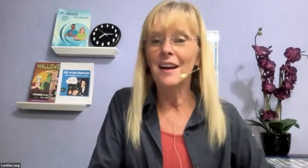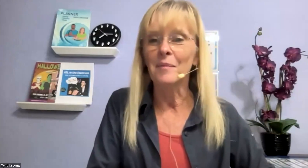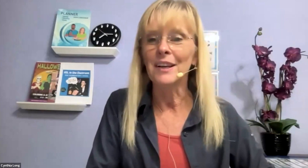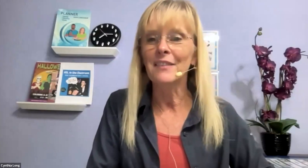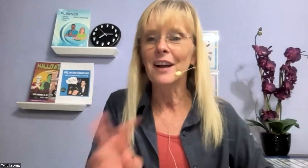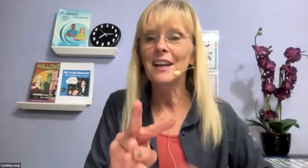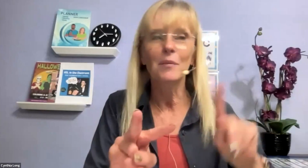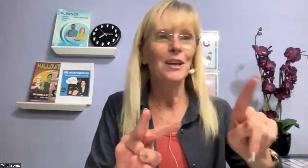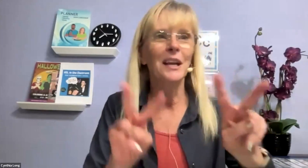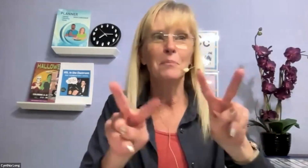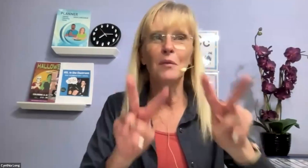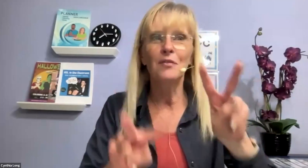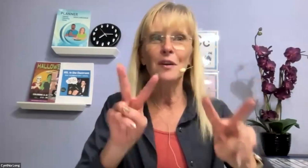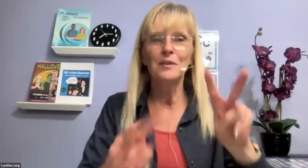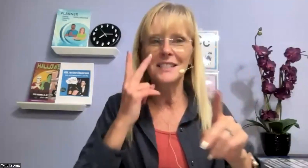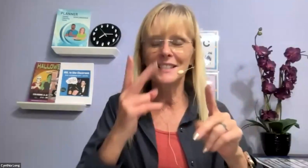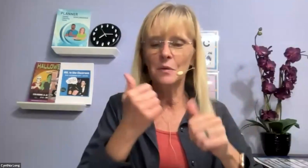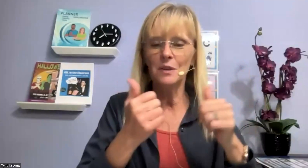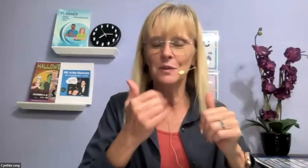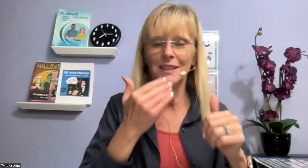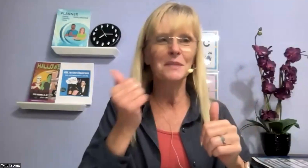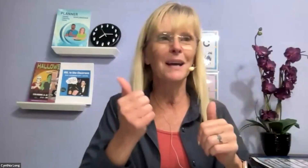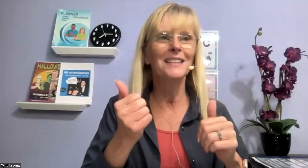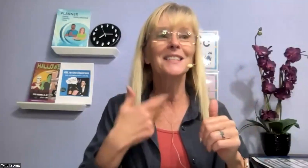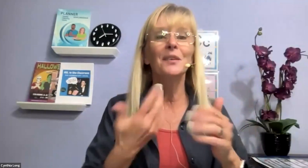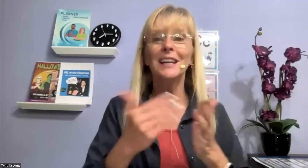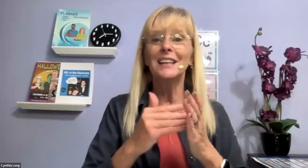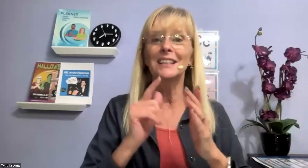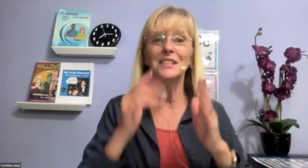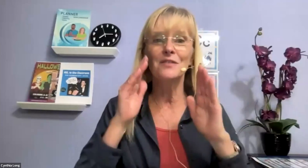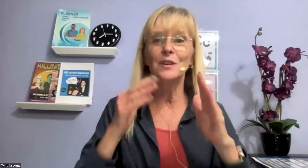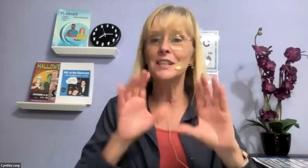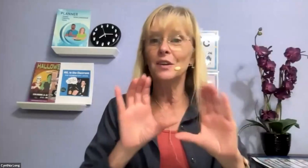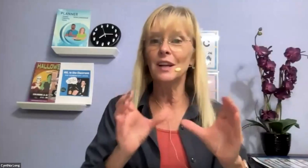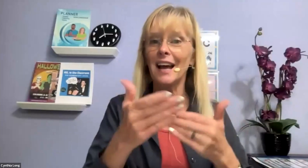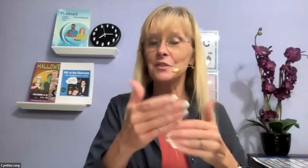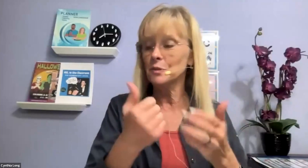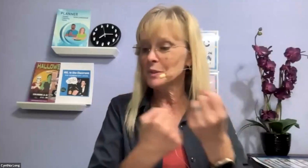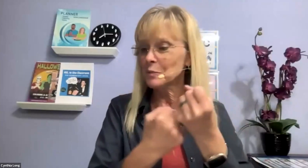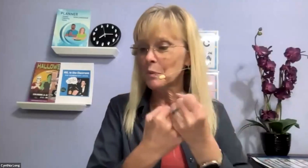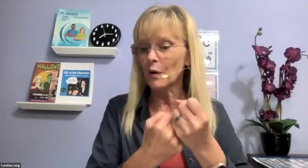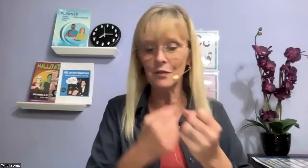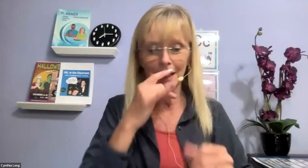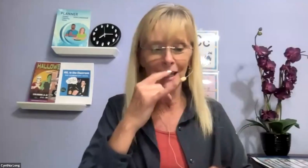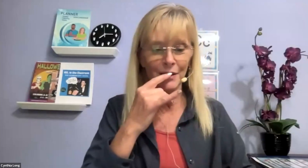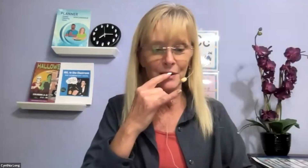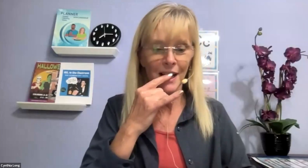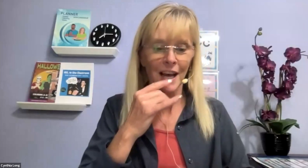I'm looking right here. I'm looking at both phones to see which one is best. So again, this is focusing on classroom support for the kiddos.